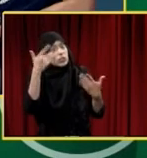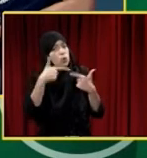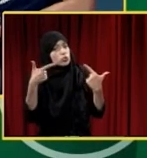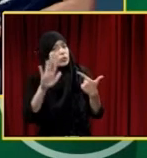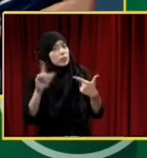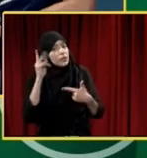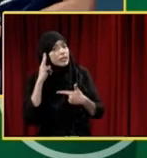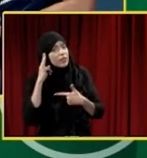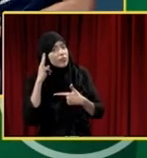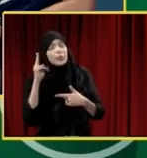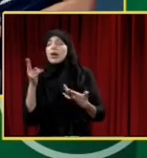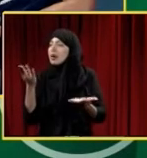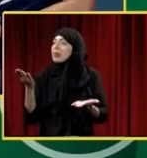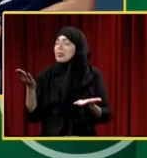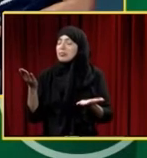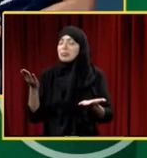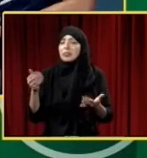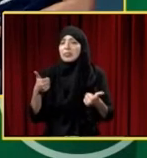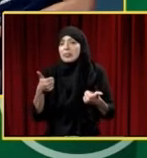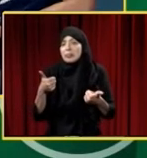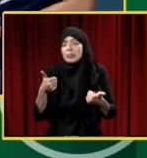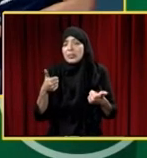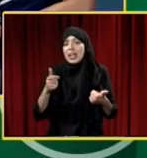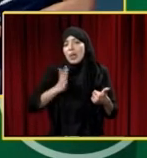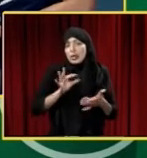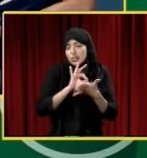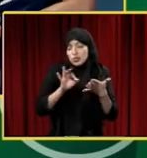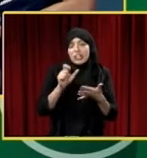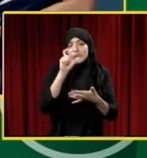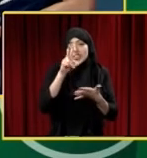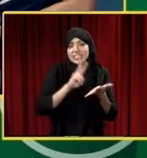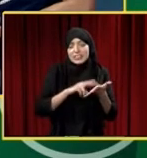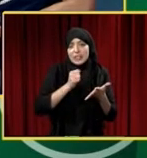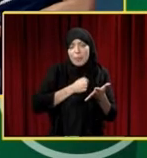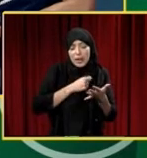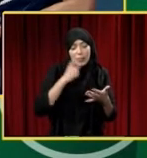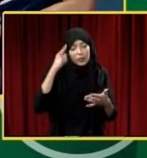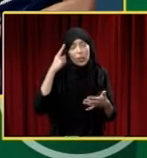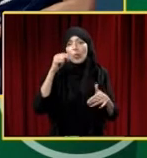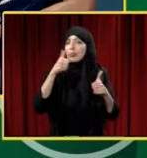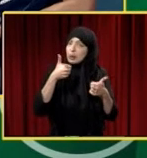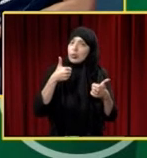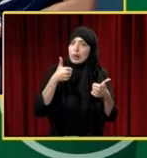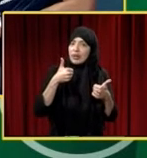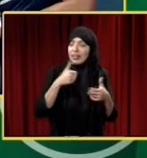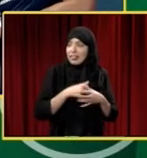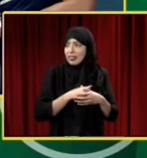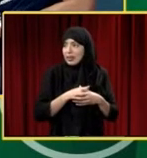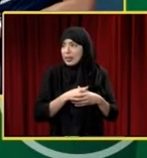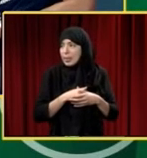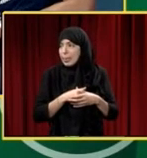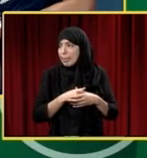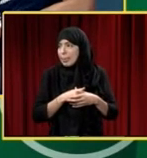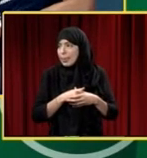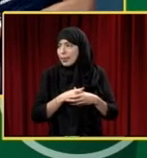you're in year 11, you're thinking, what looks good on my CV? Yeah, if you were, okay. And then, because I thought about it, like, we're always yeah. studying, we're young students, yeah. we're always studying,